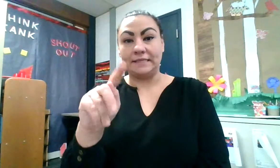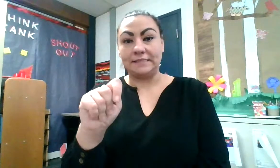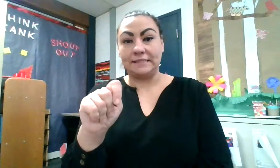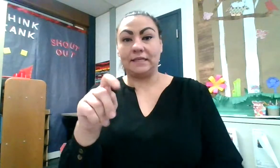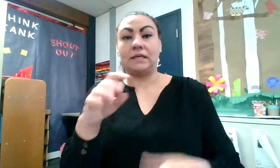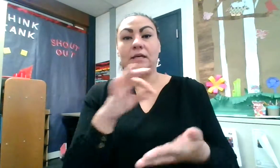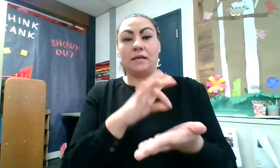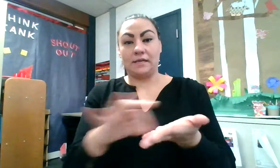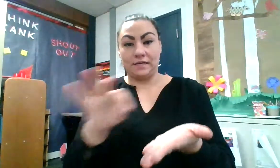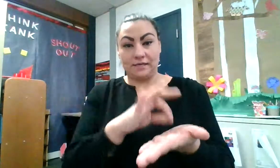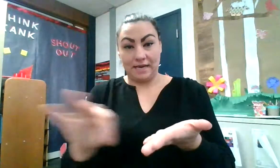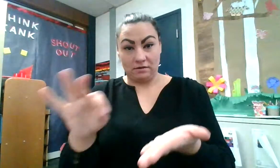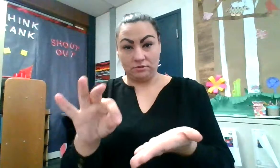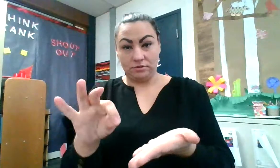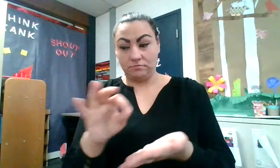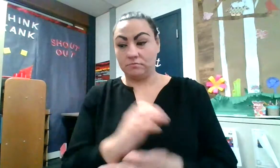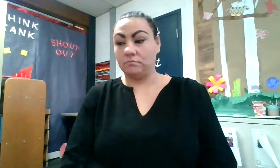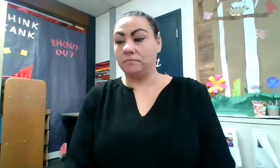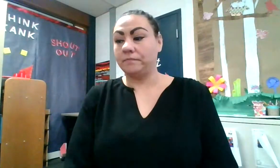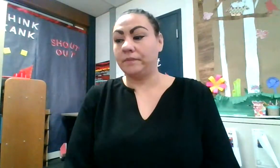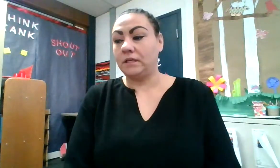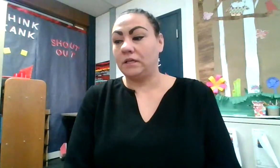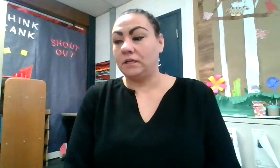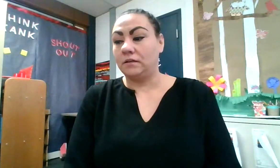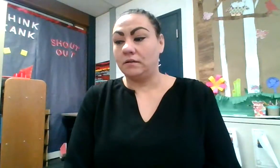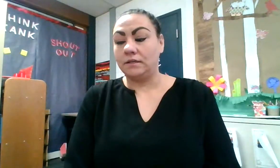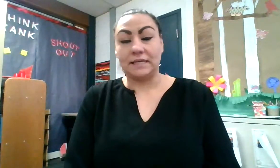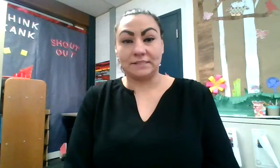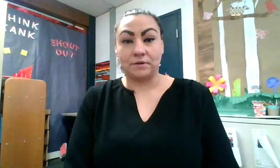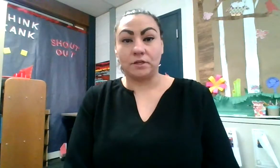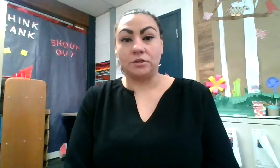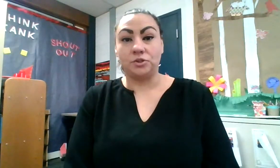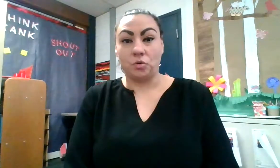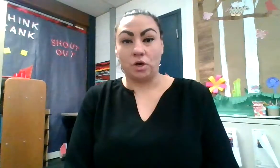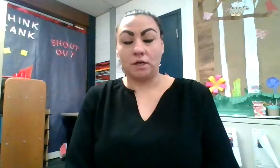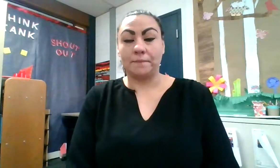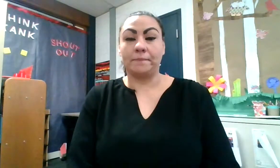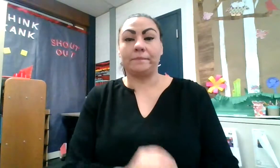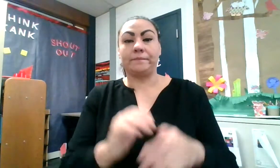C-O-U-N-T. Count. Next word, door.